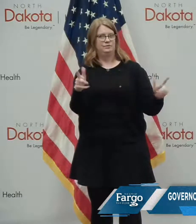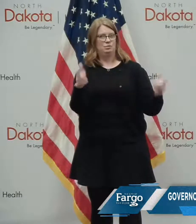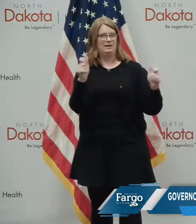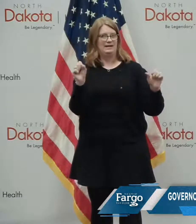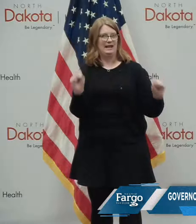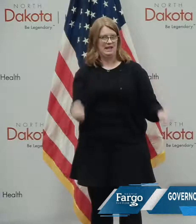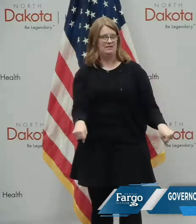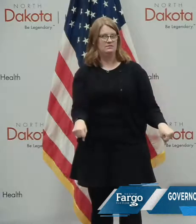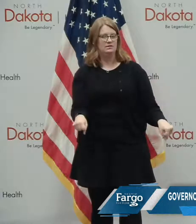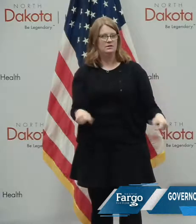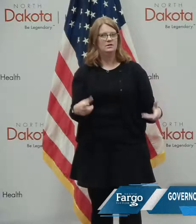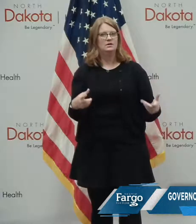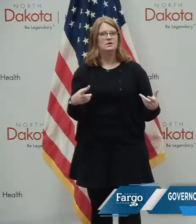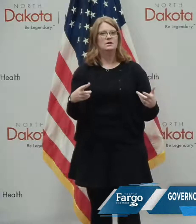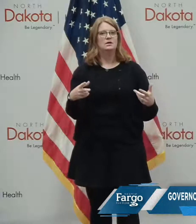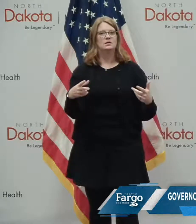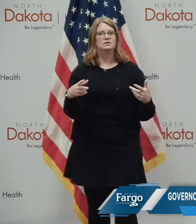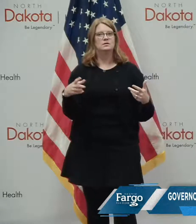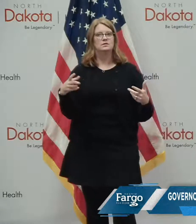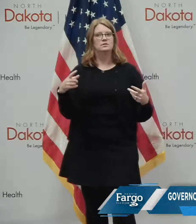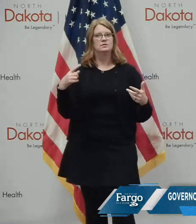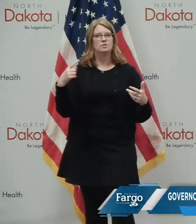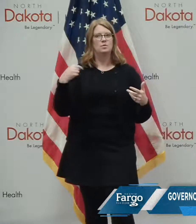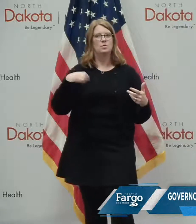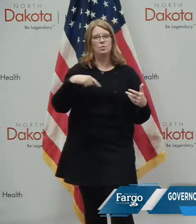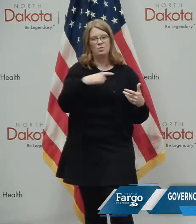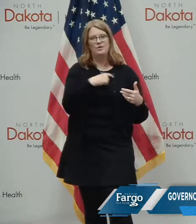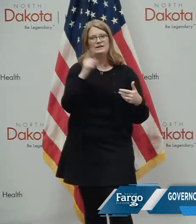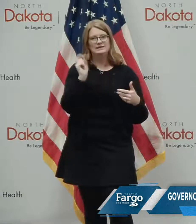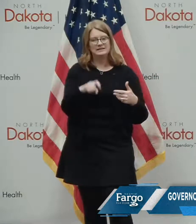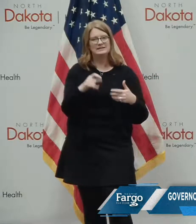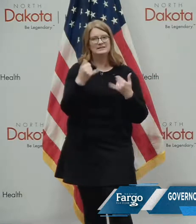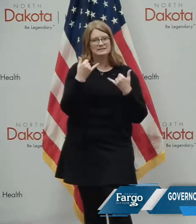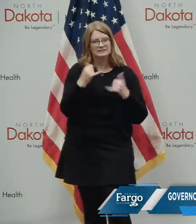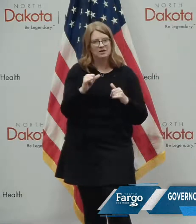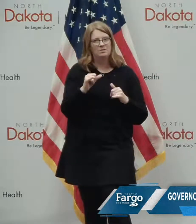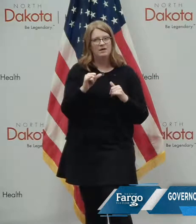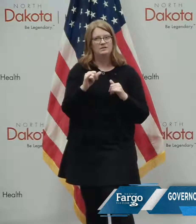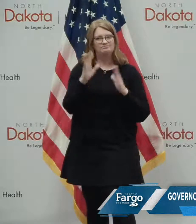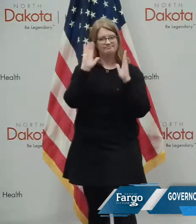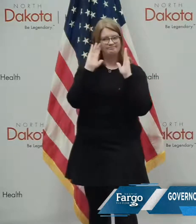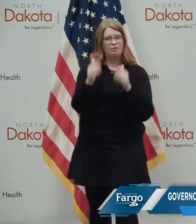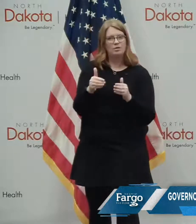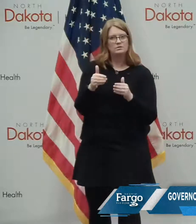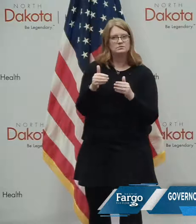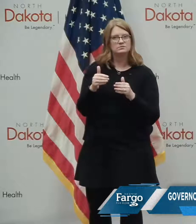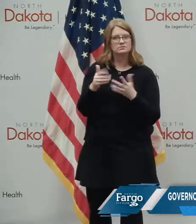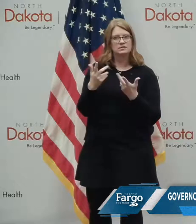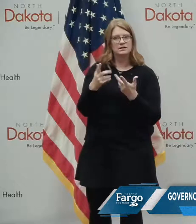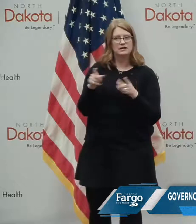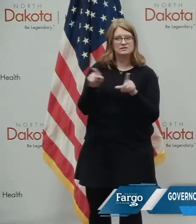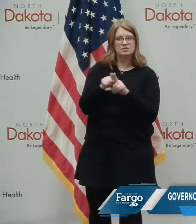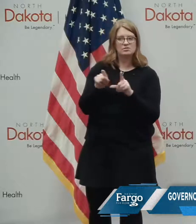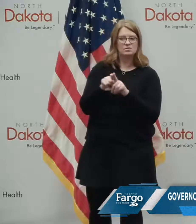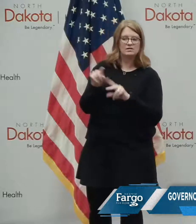that we should remain vigilant. And one way to do that is with smart surveillance